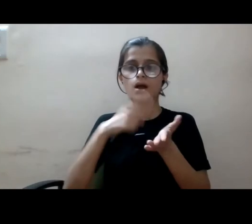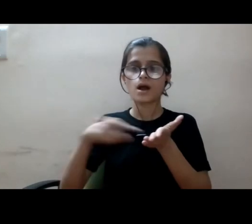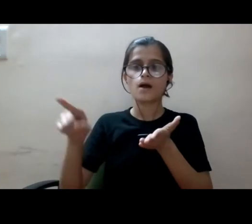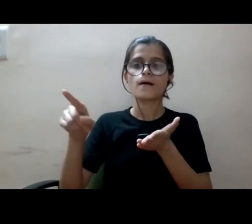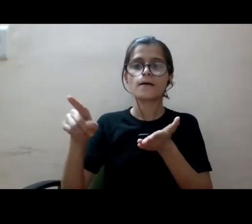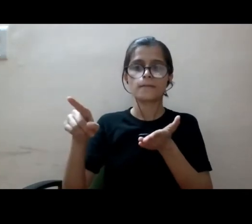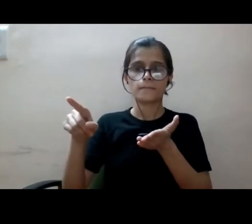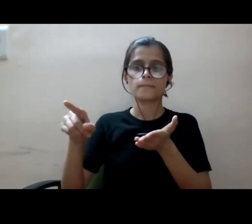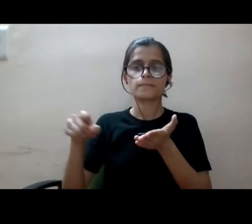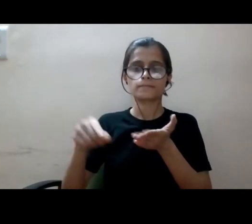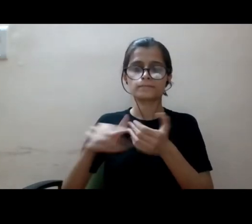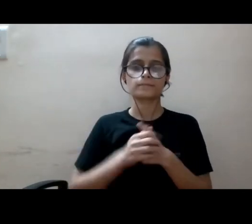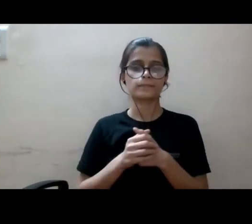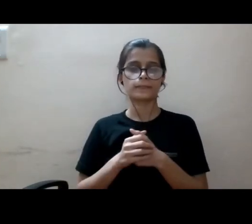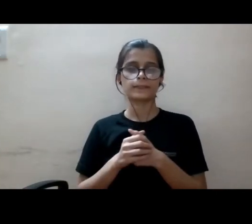competition in Moscow.